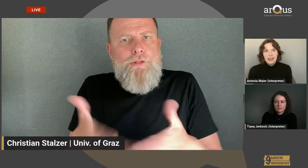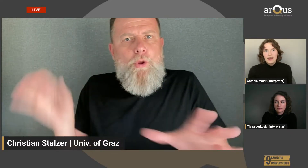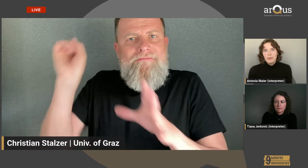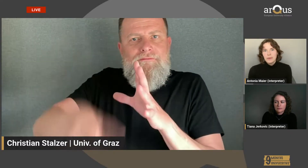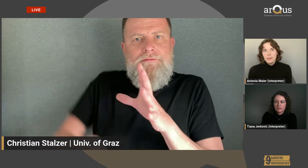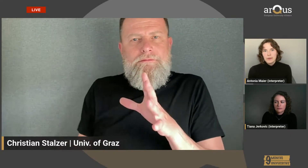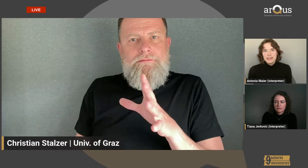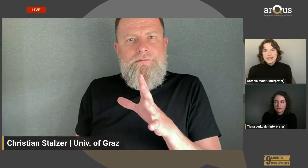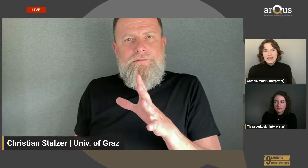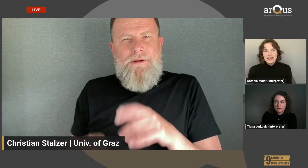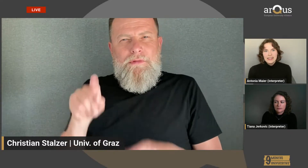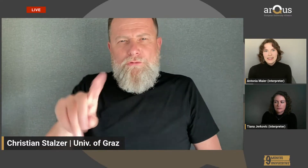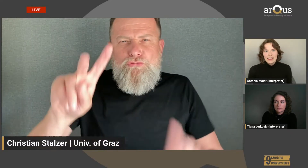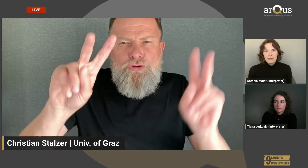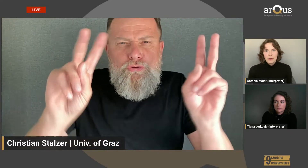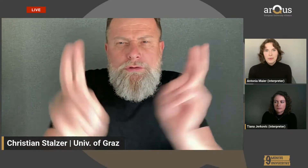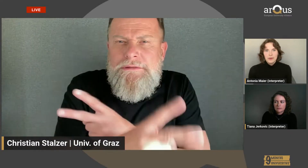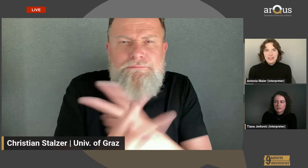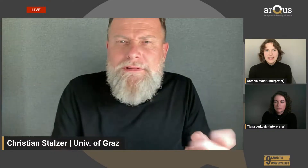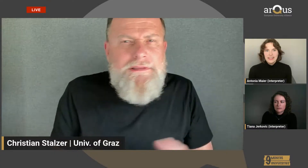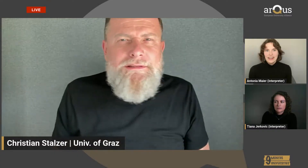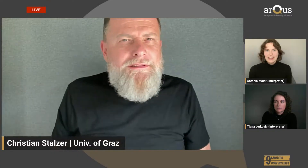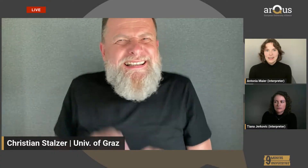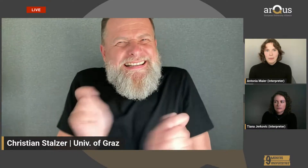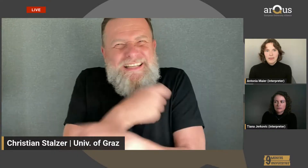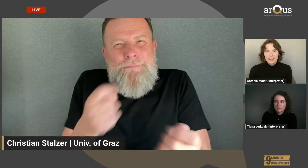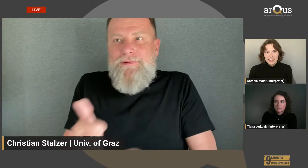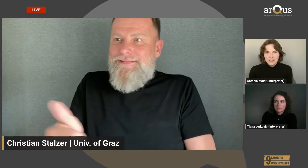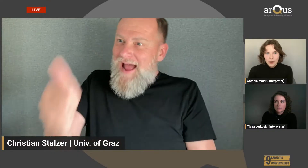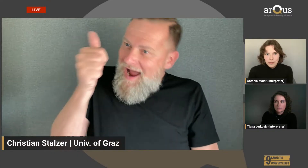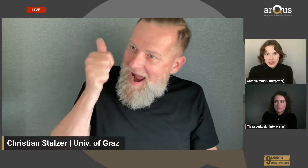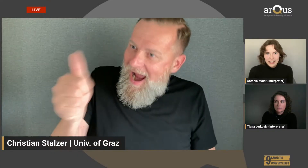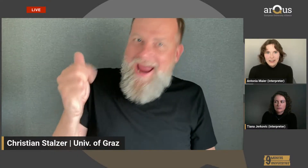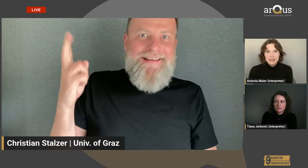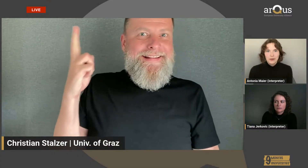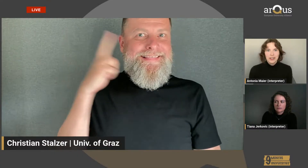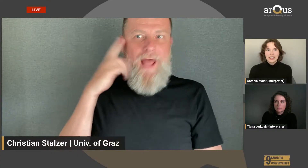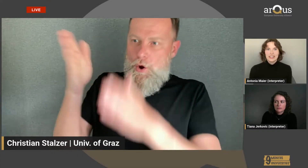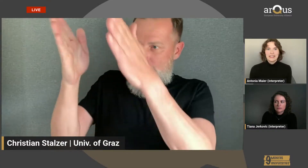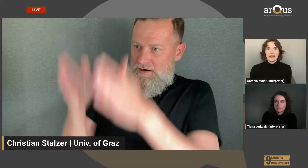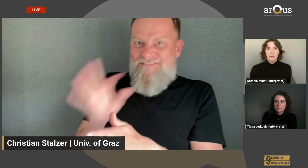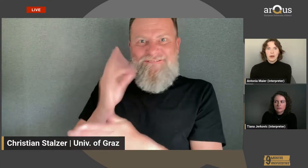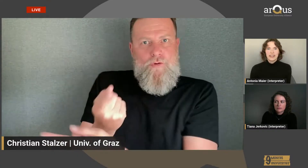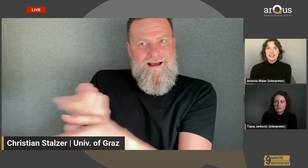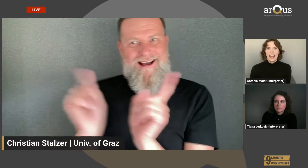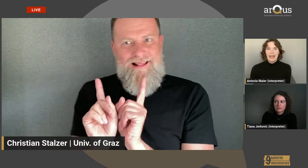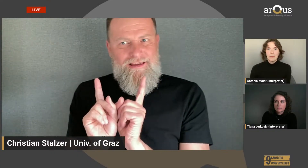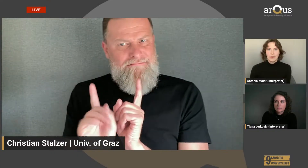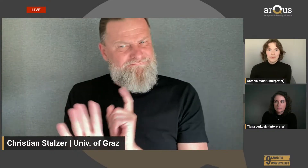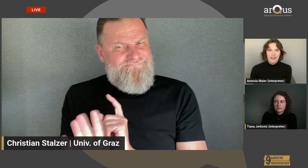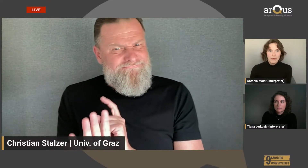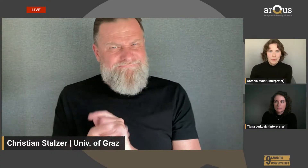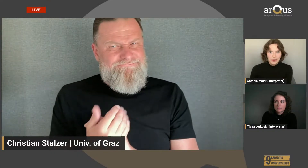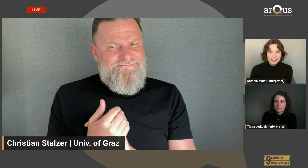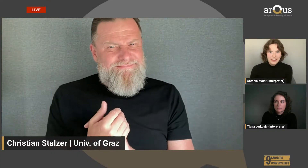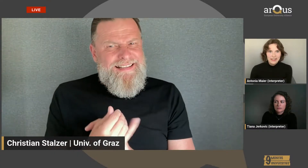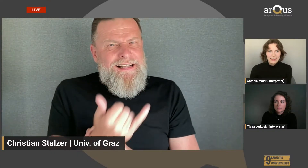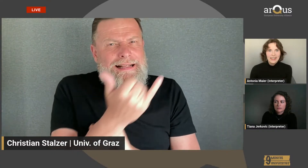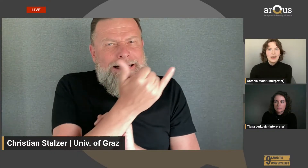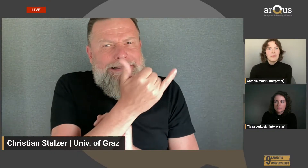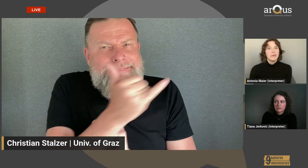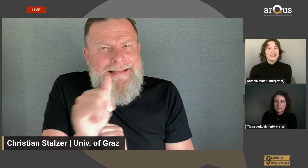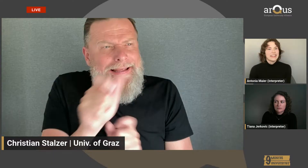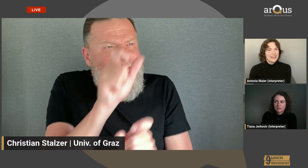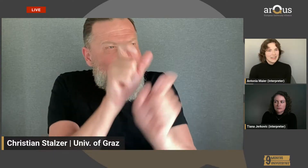oftentimes people see the deaf community as something that is homogeneous, or there's the one type of deaf